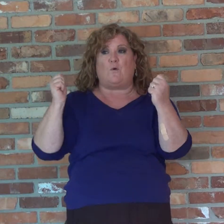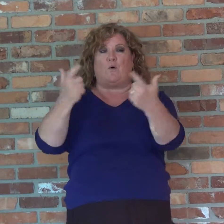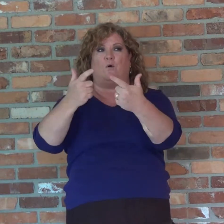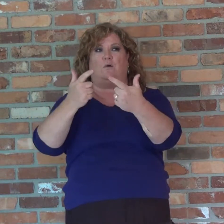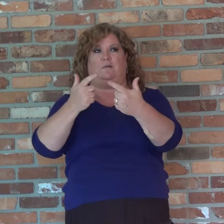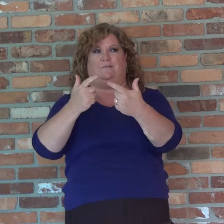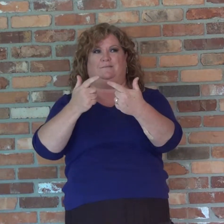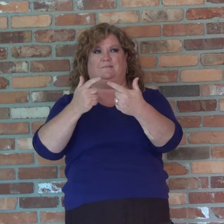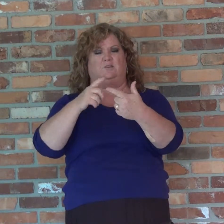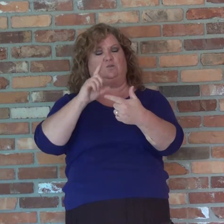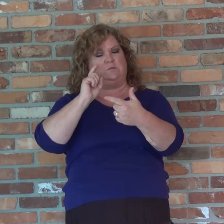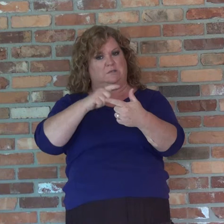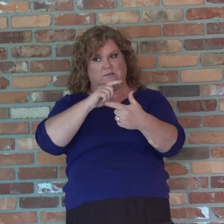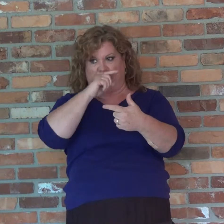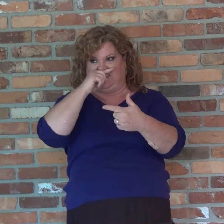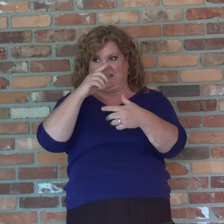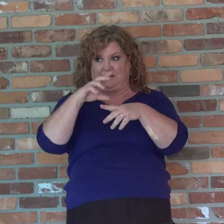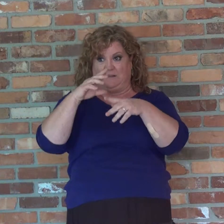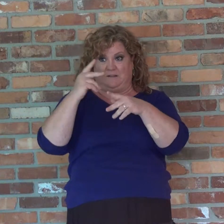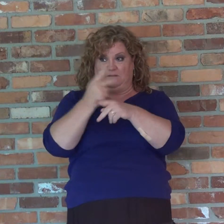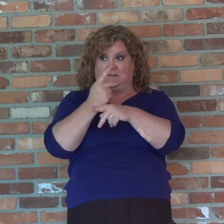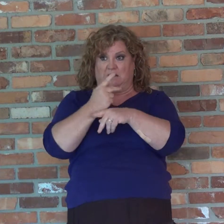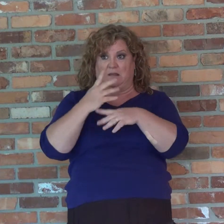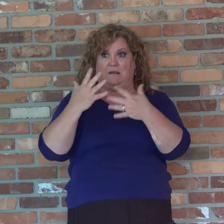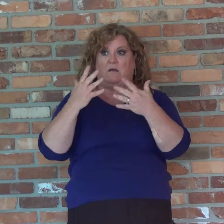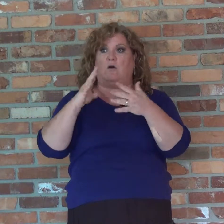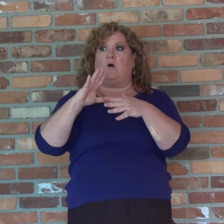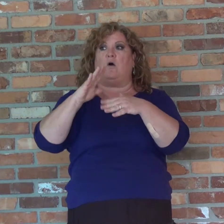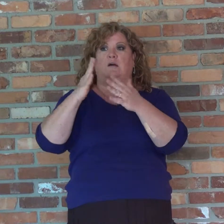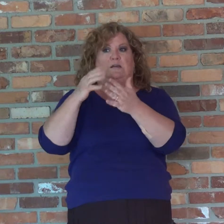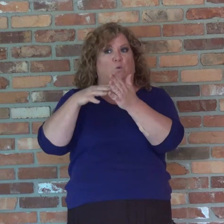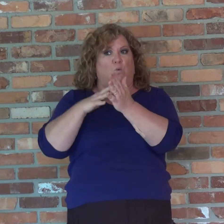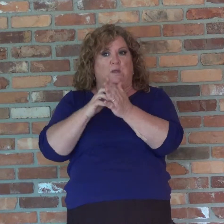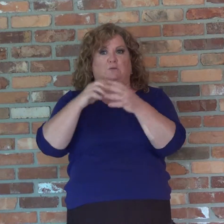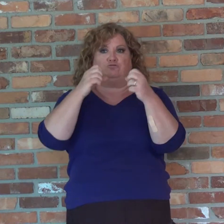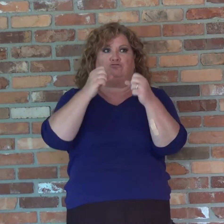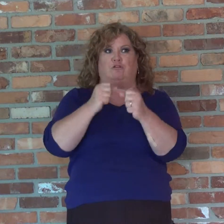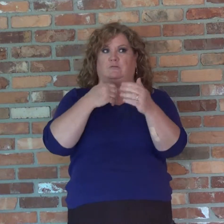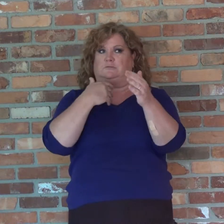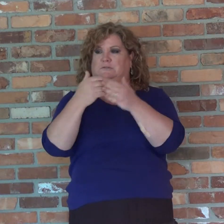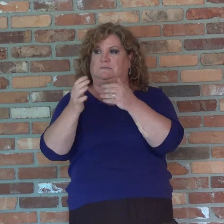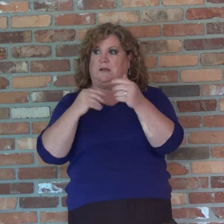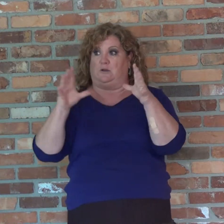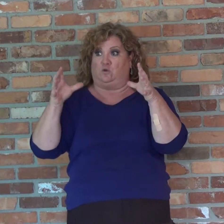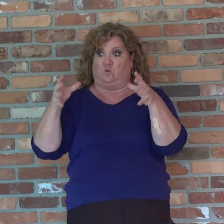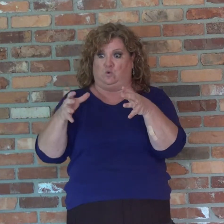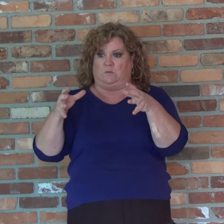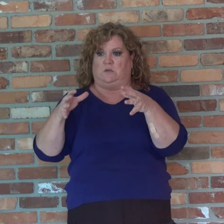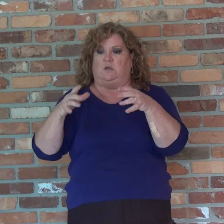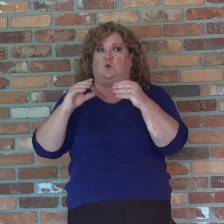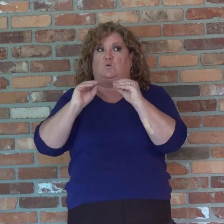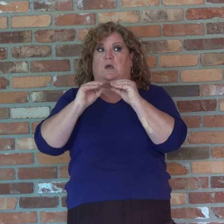your job to figure out how you get us all moving in the same direction. That's a cooperative